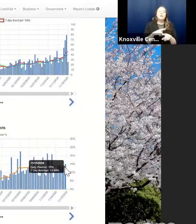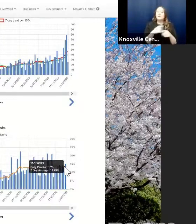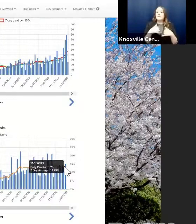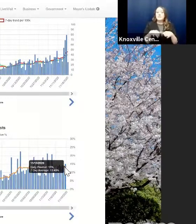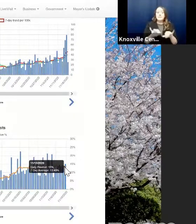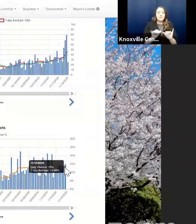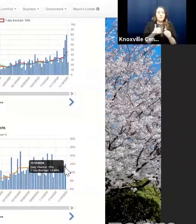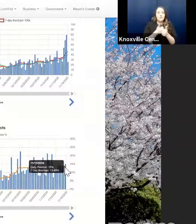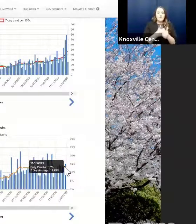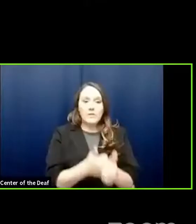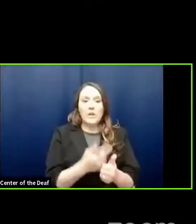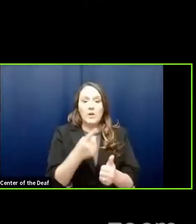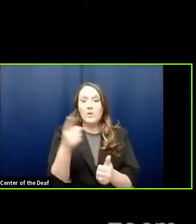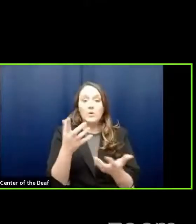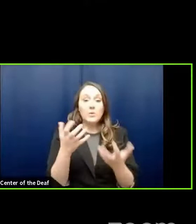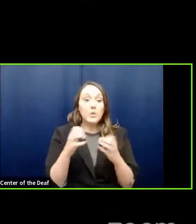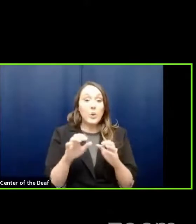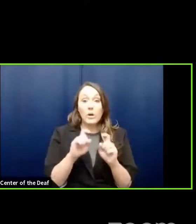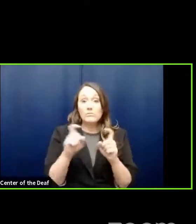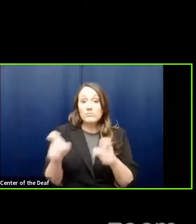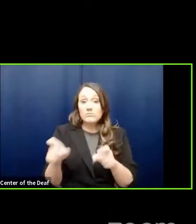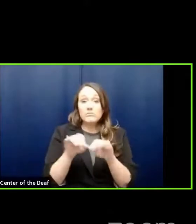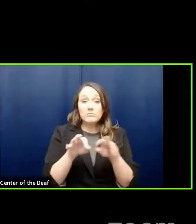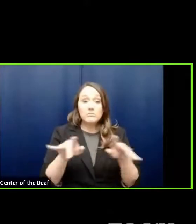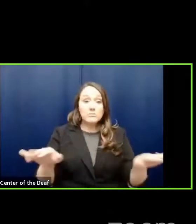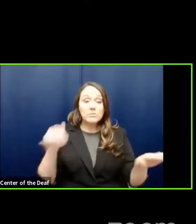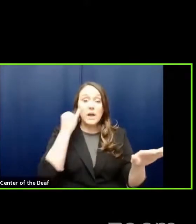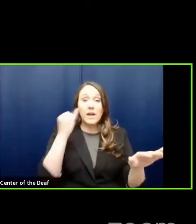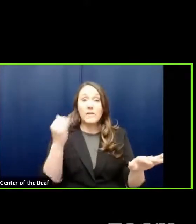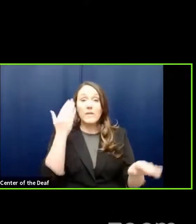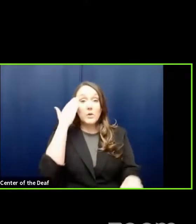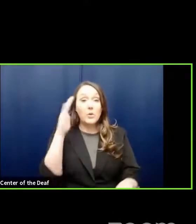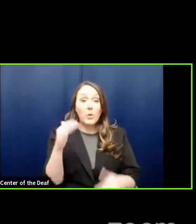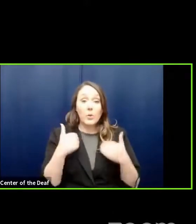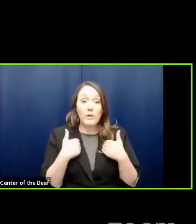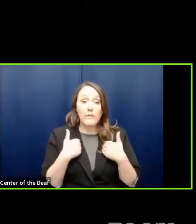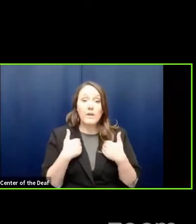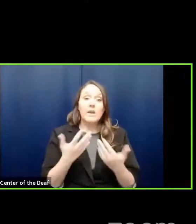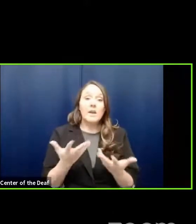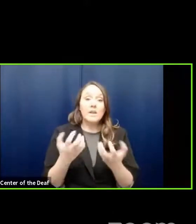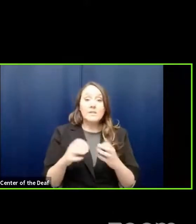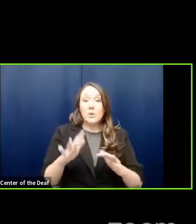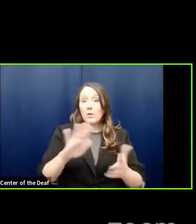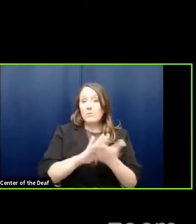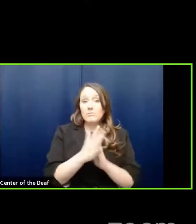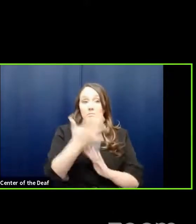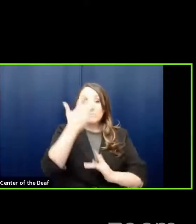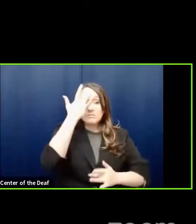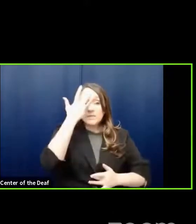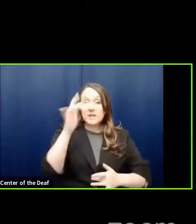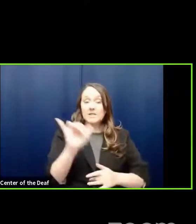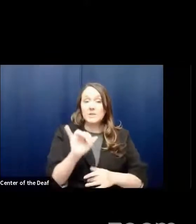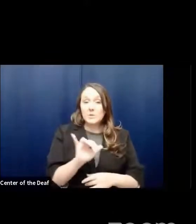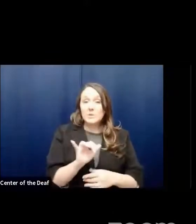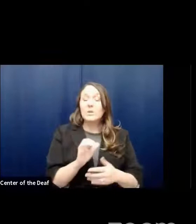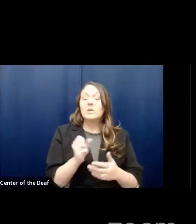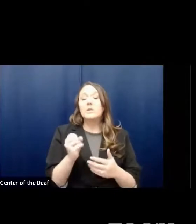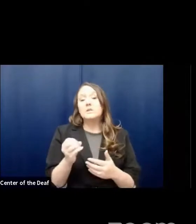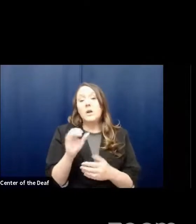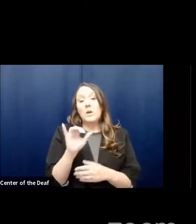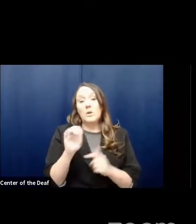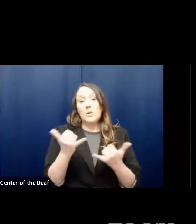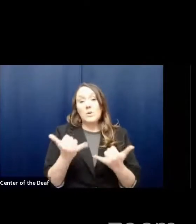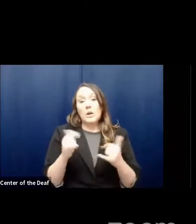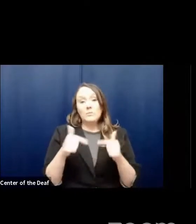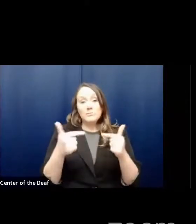you don't know it. And you don't want to get it in those situations and spread it to others as well. So with that, we'll open it up